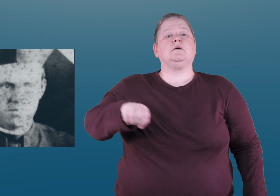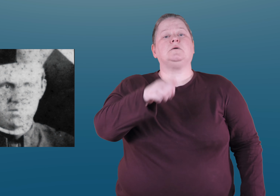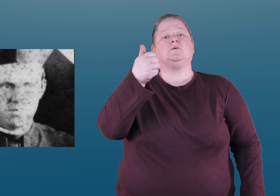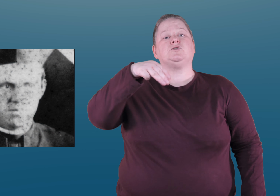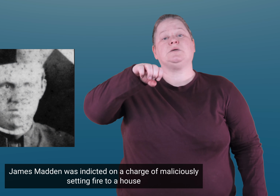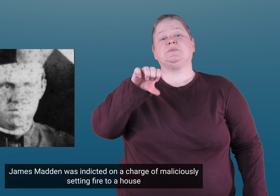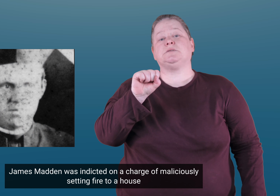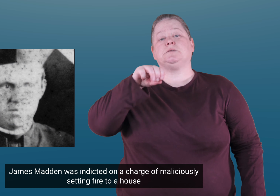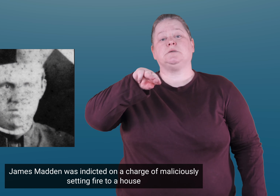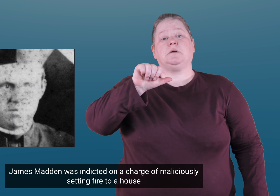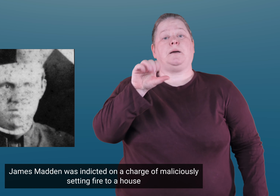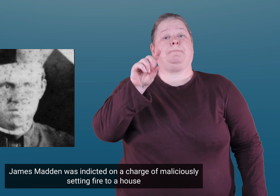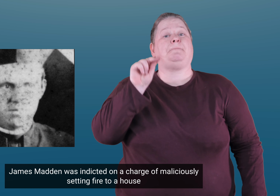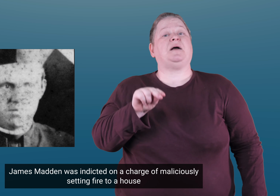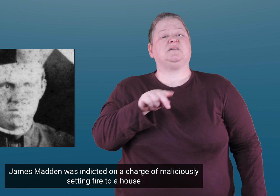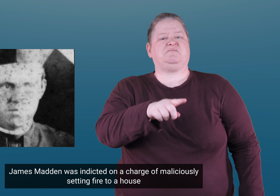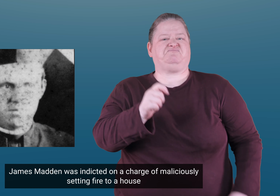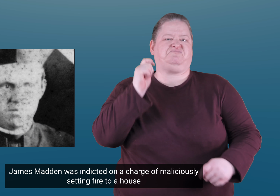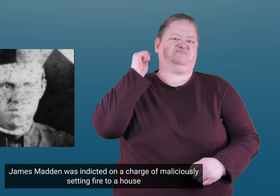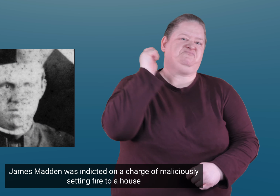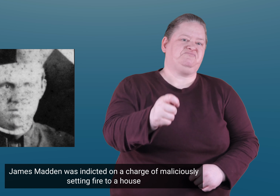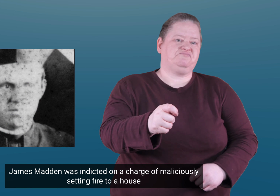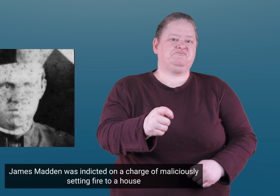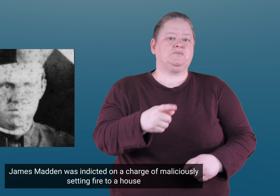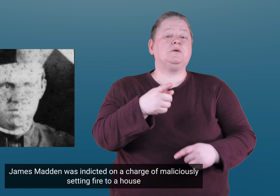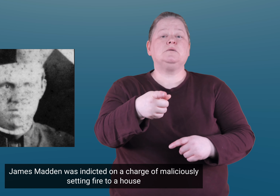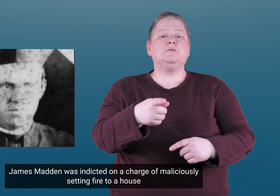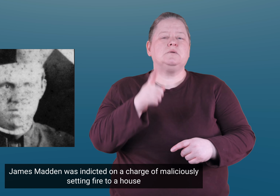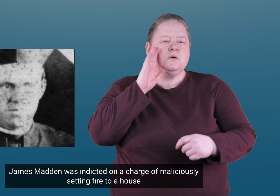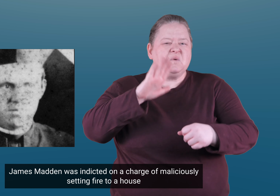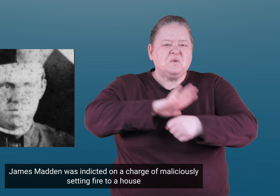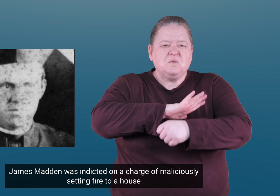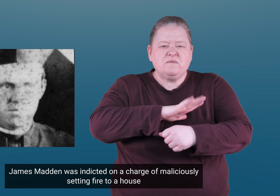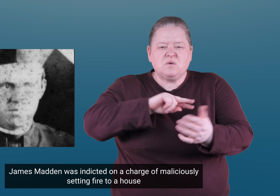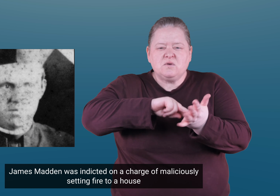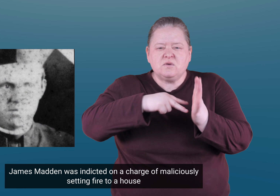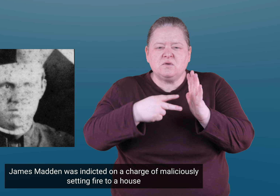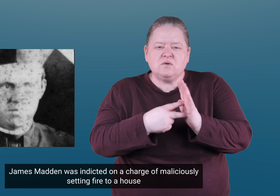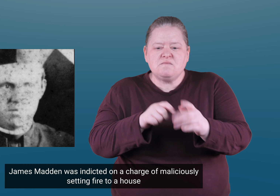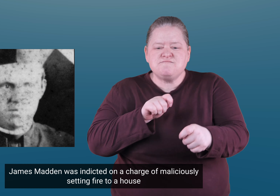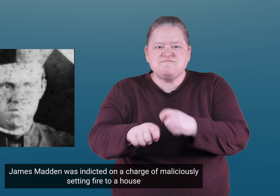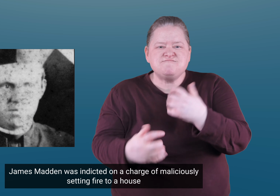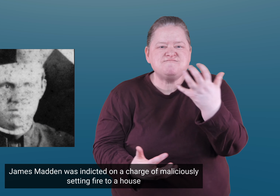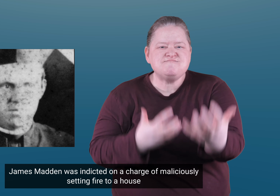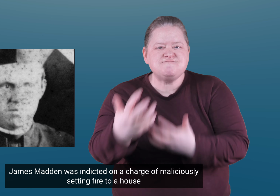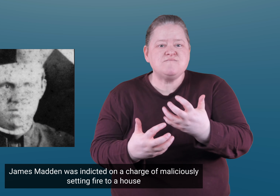James Madden was indicted on a charge of maliciously setting fire to a house in Orskey, County Meath,